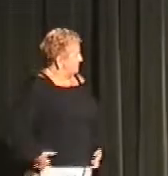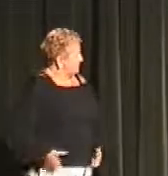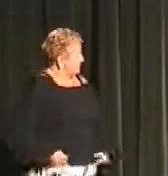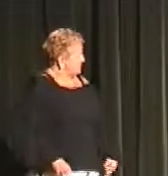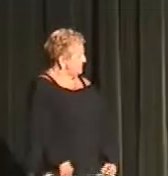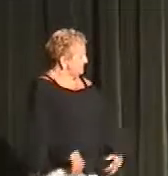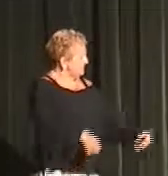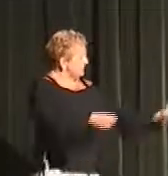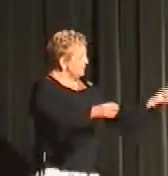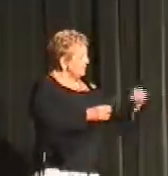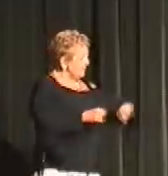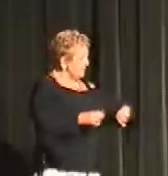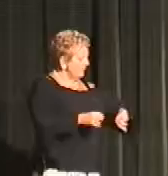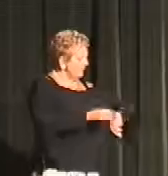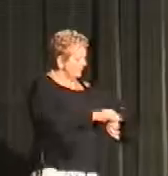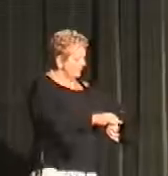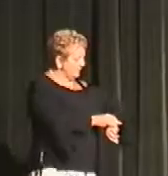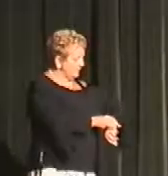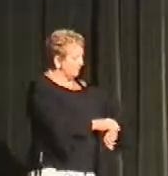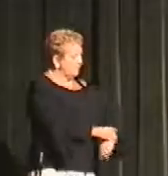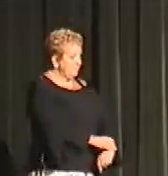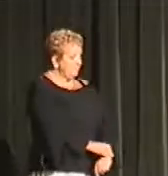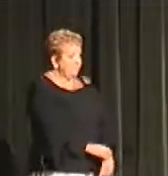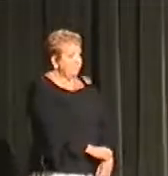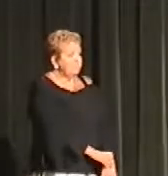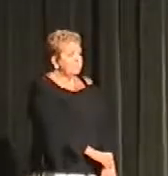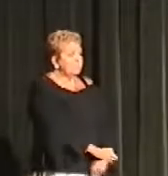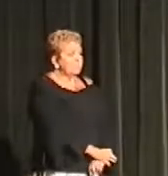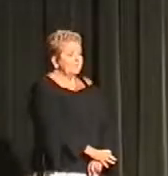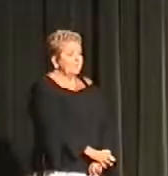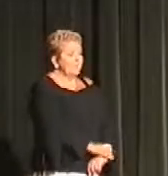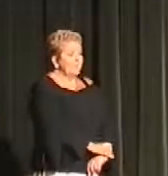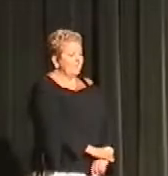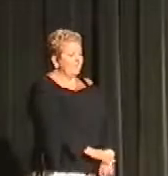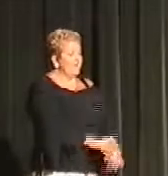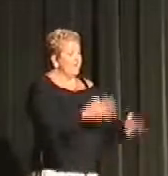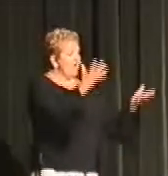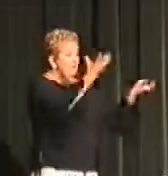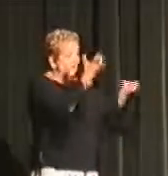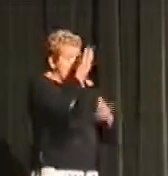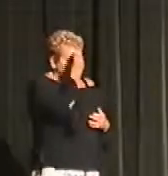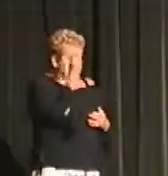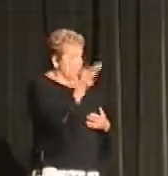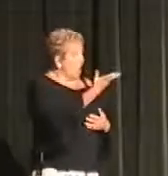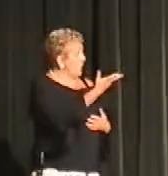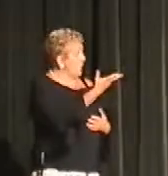want to let you know, especially if you're new, that I never planned on staying